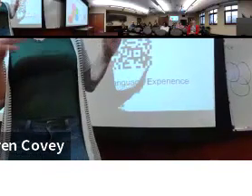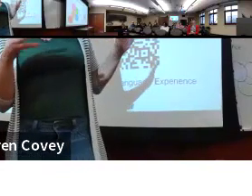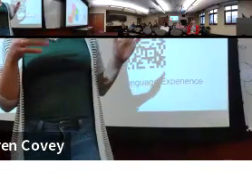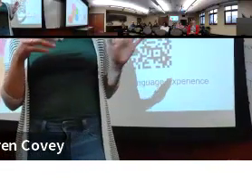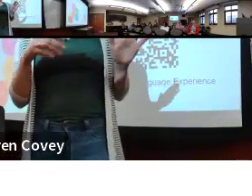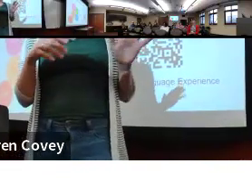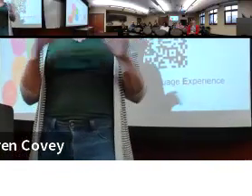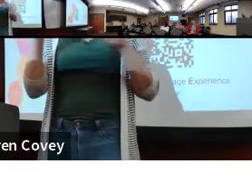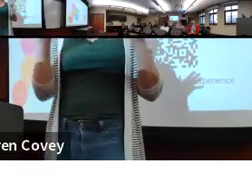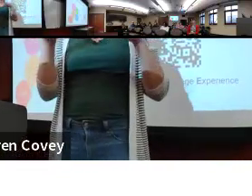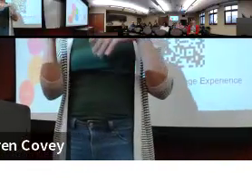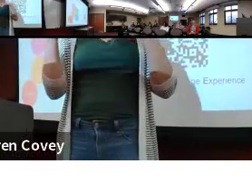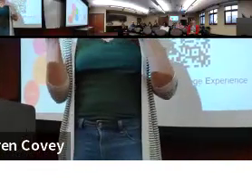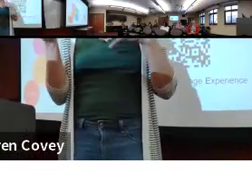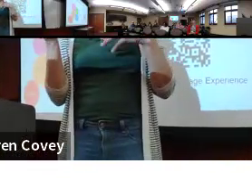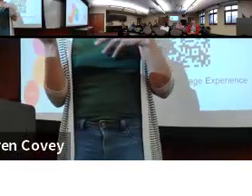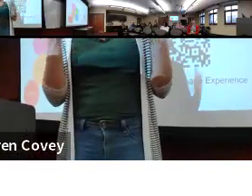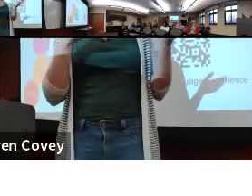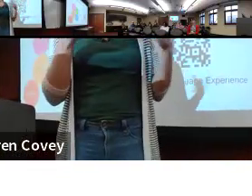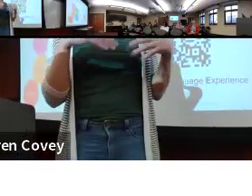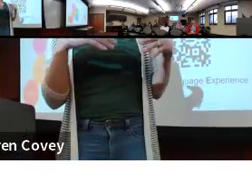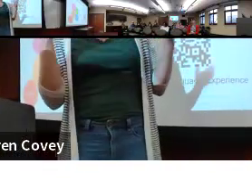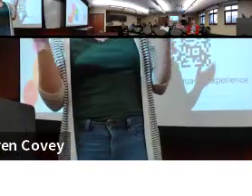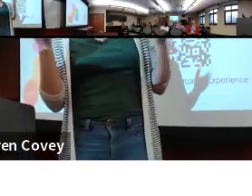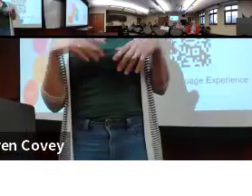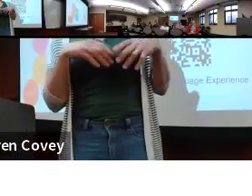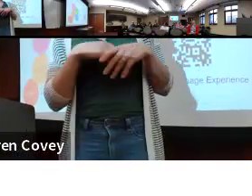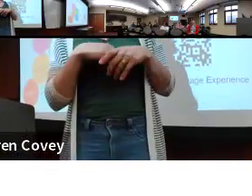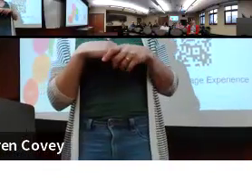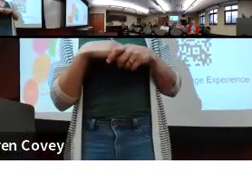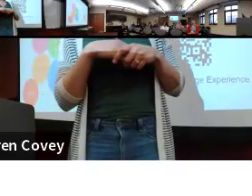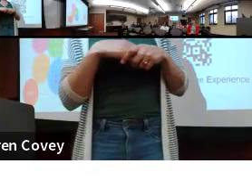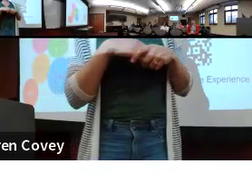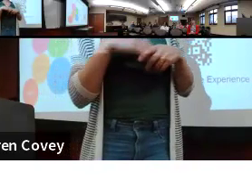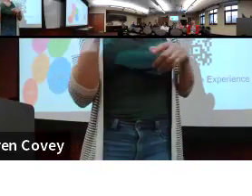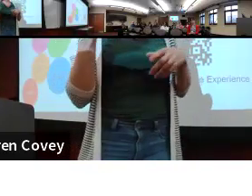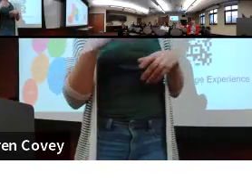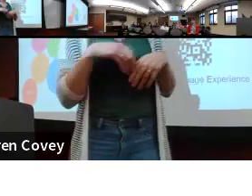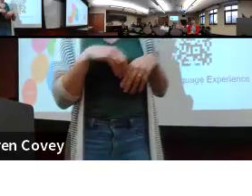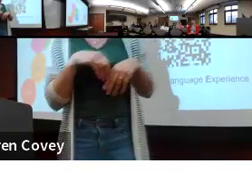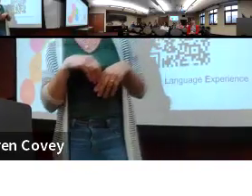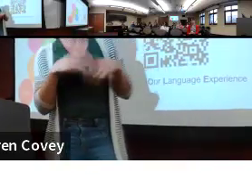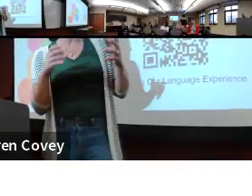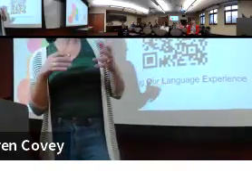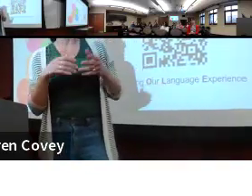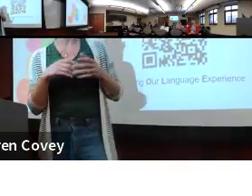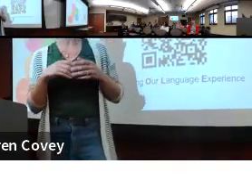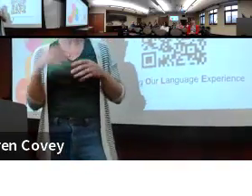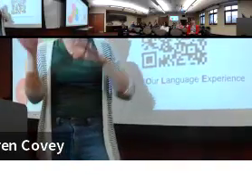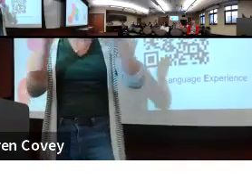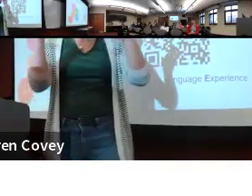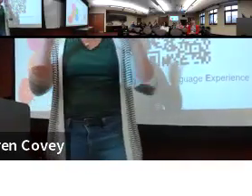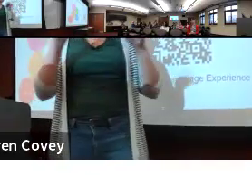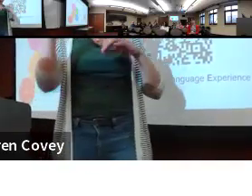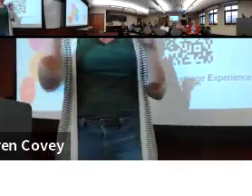really diverse group of people. There's undergraduate students and graduate students and full tenured professors and everybody in